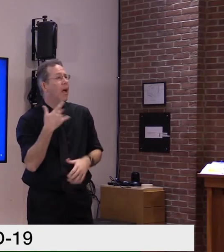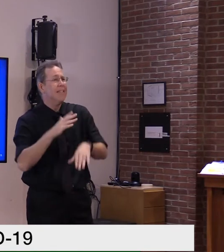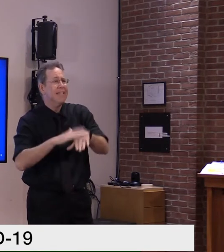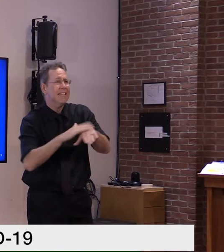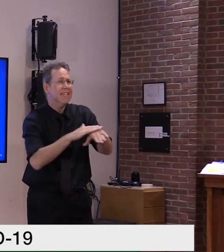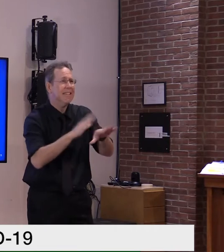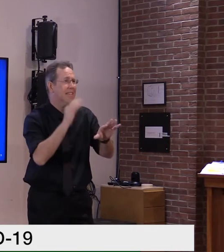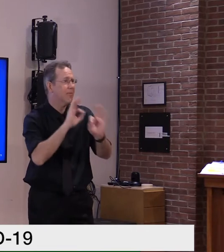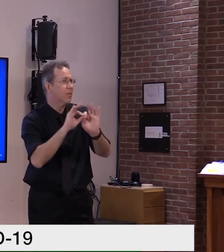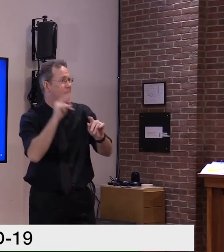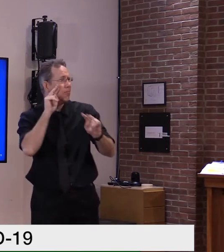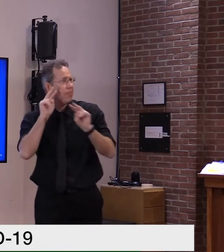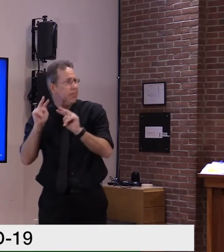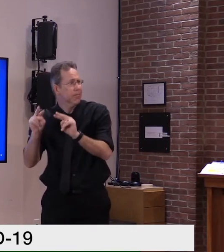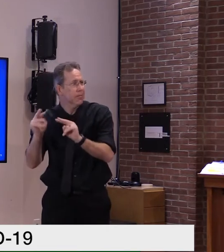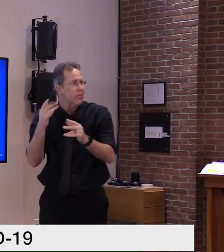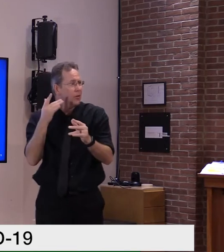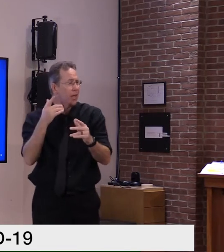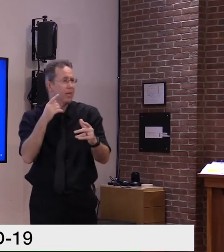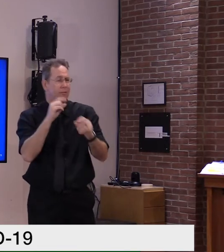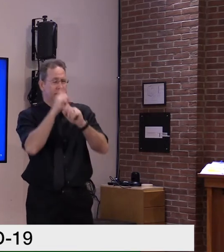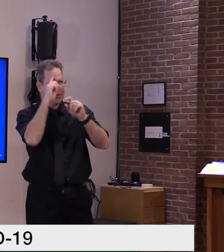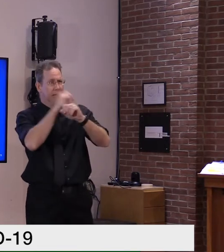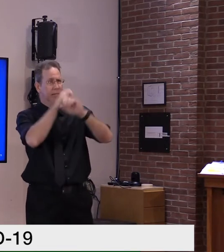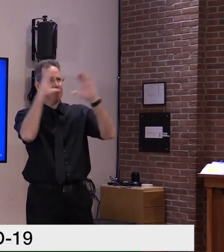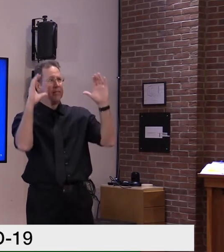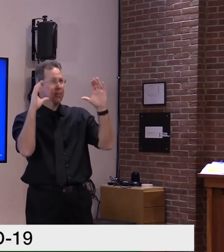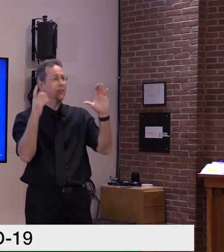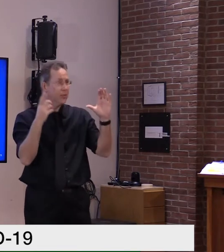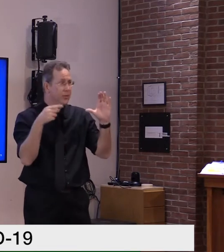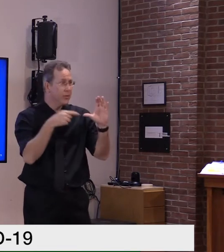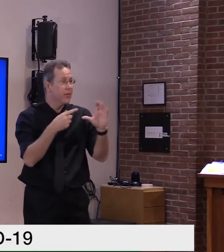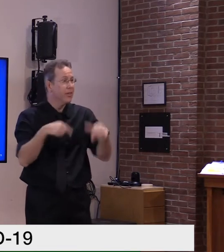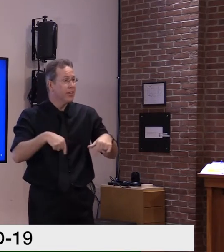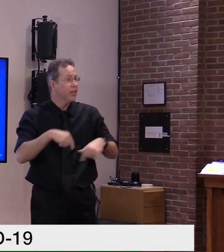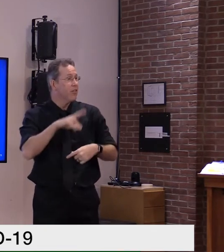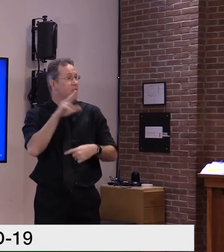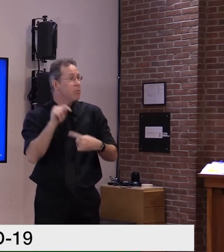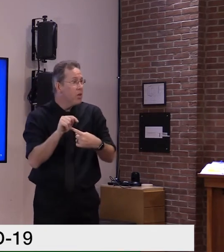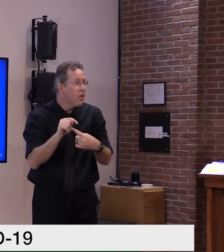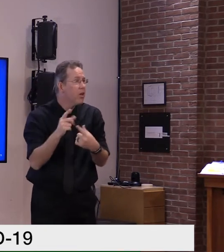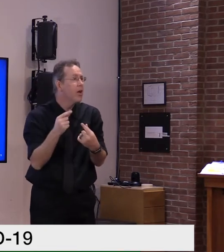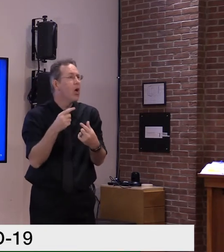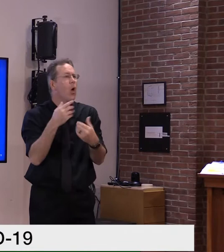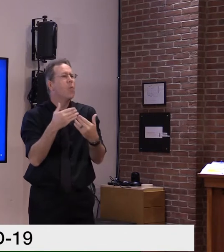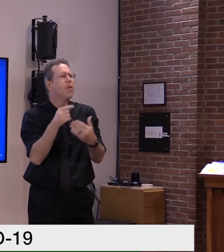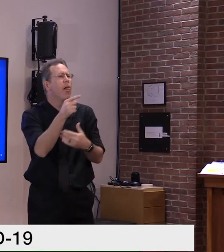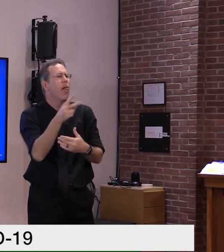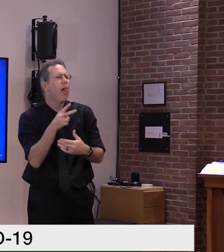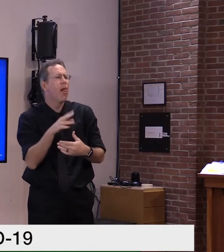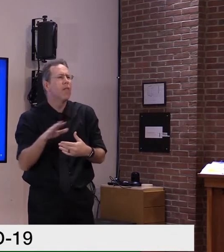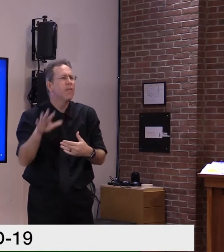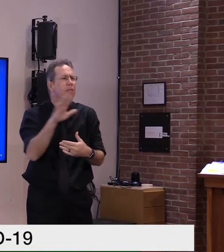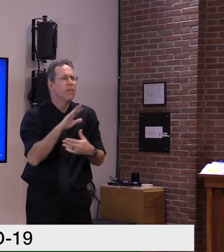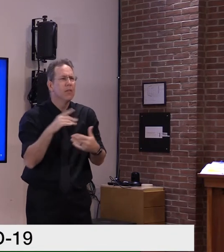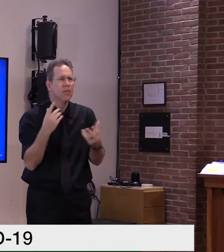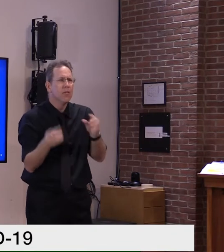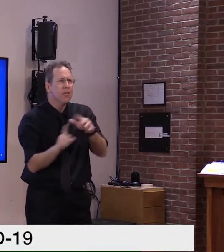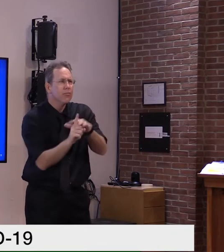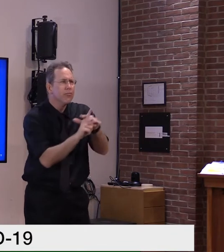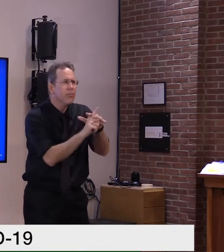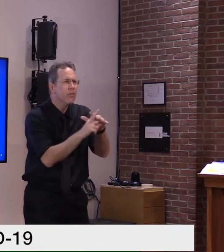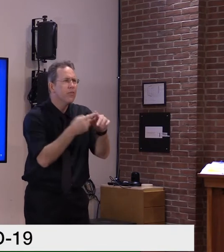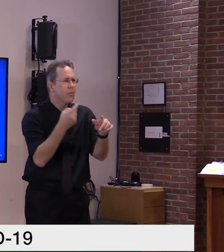over 46% of our cases were reported during the month of November, more than the months of March through September